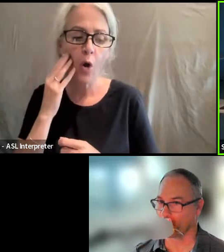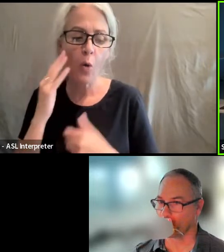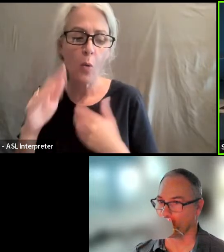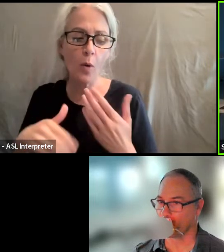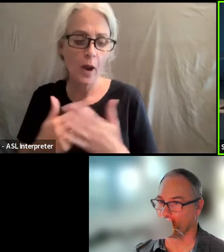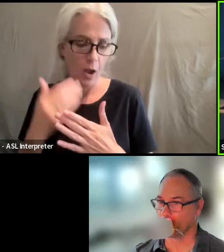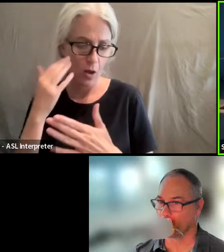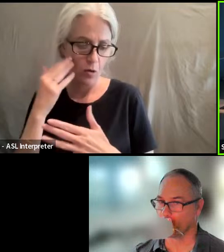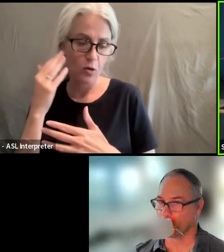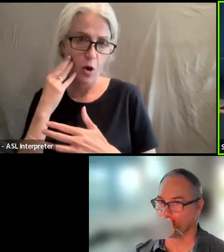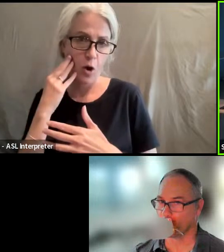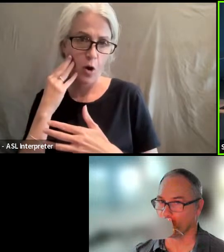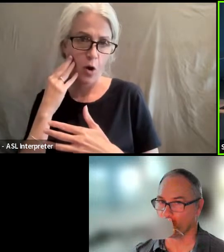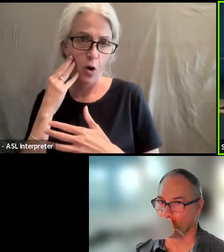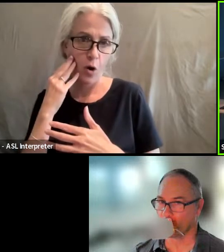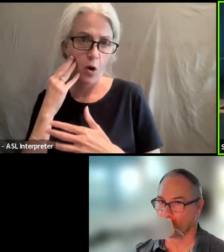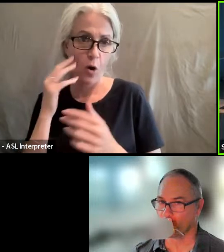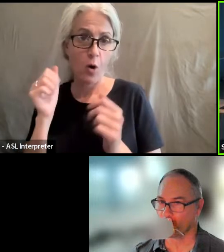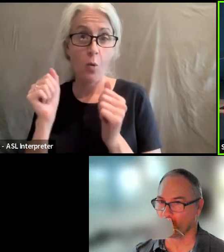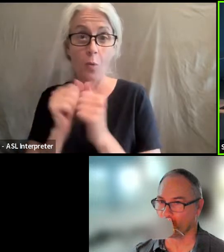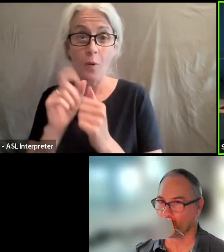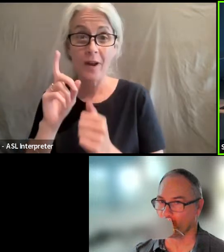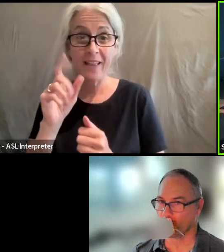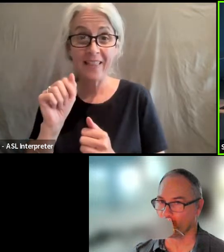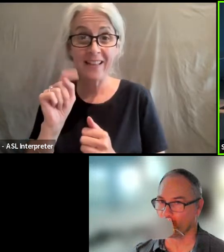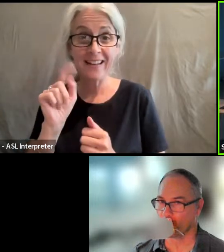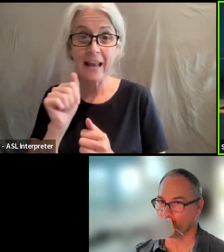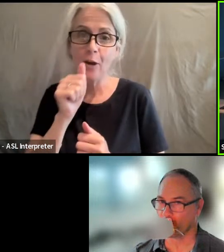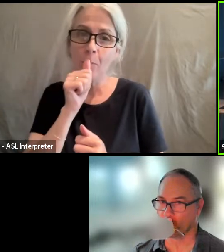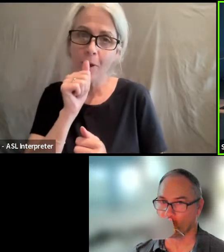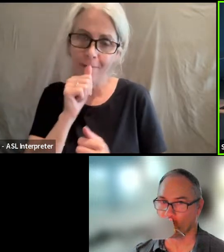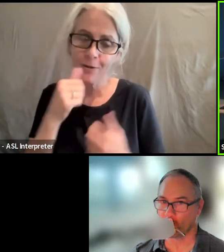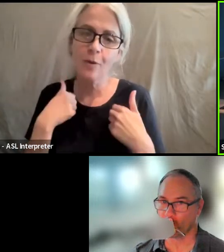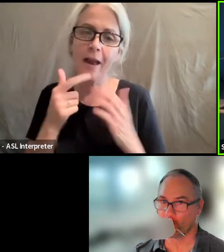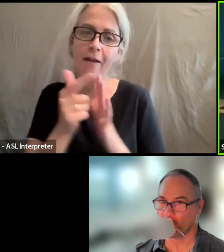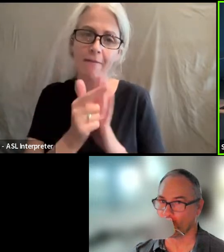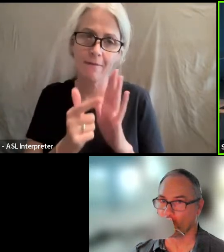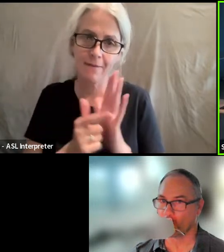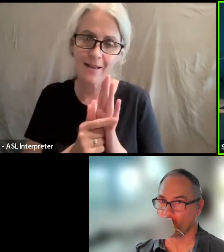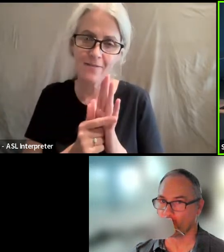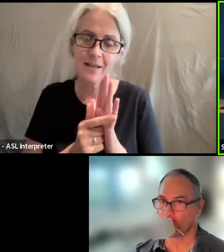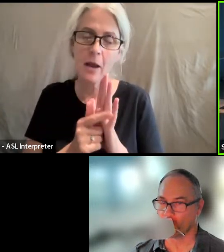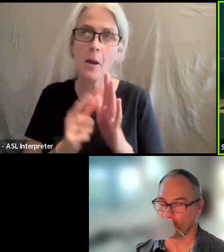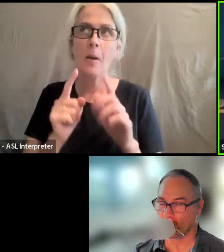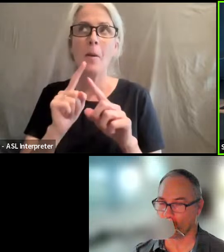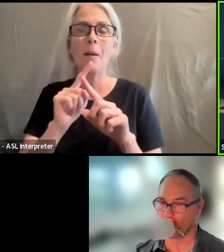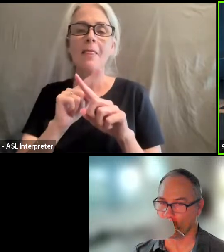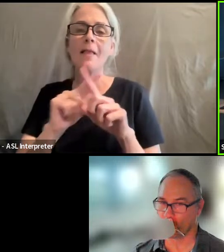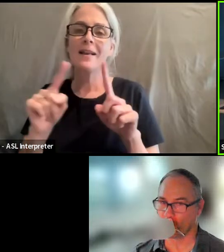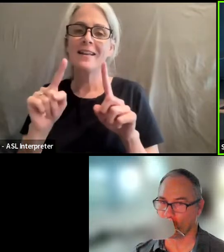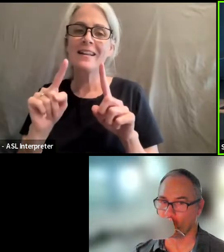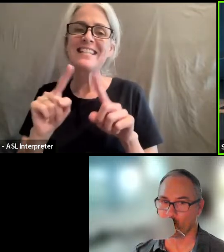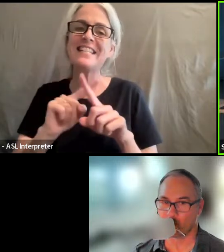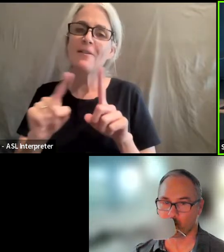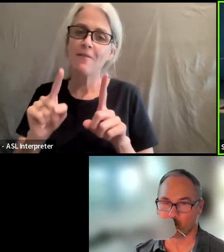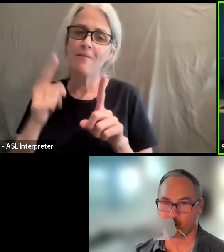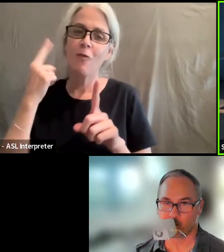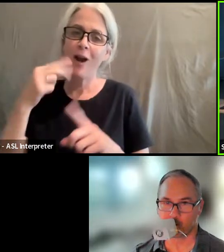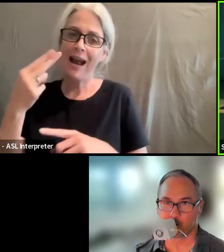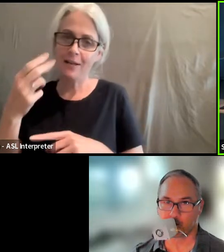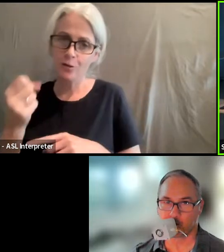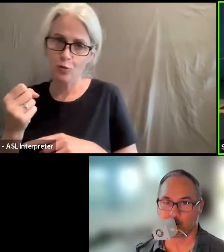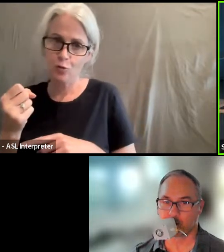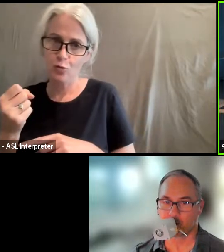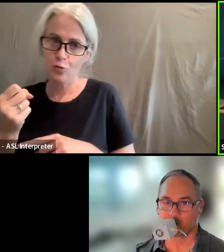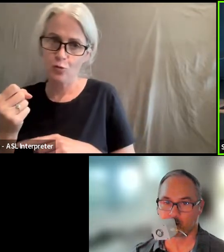know, that when it comes to data privacy, the regulations are significantly different from for high school